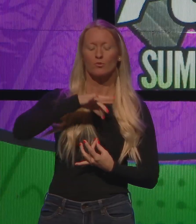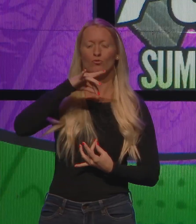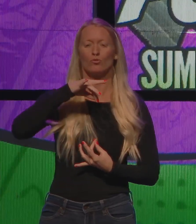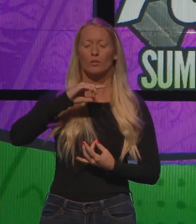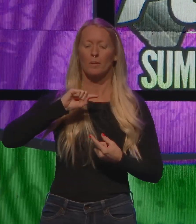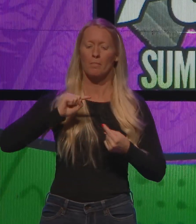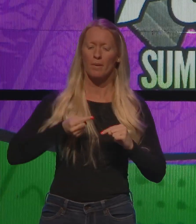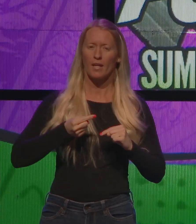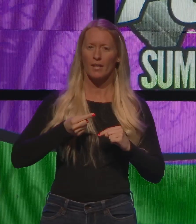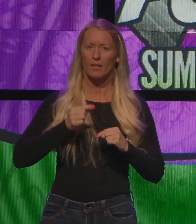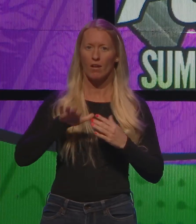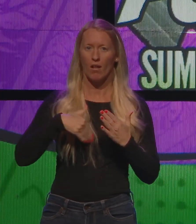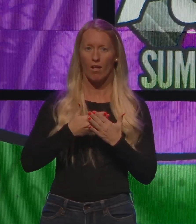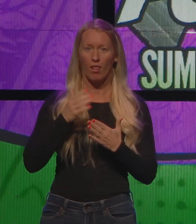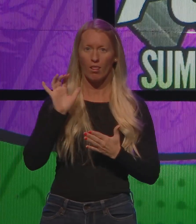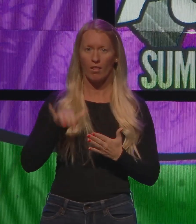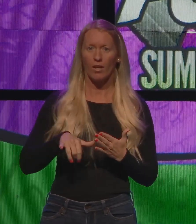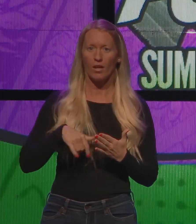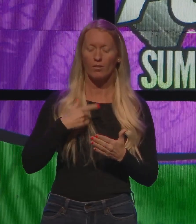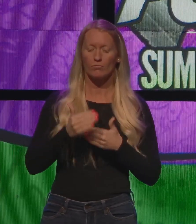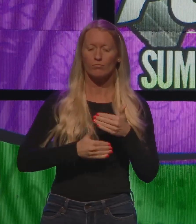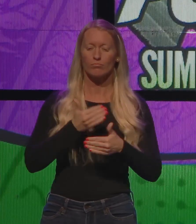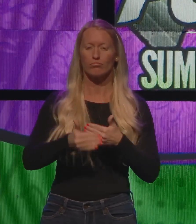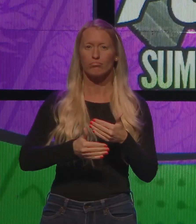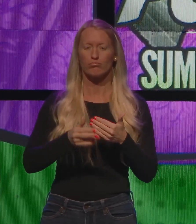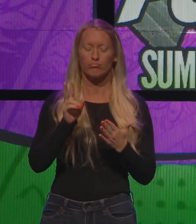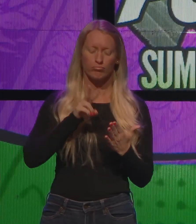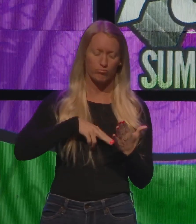just kind of move through it.